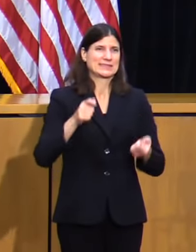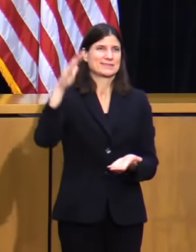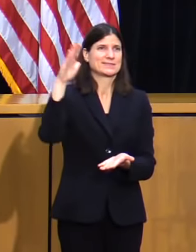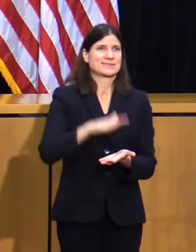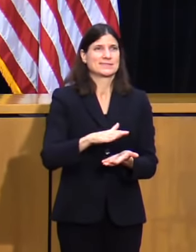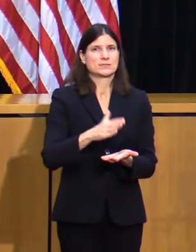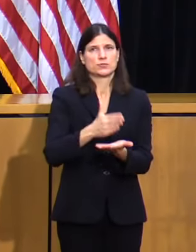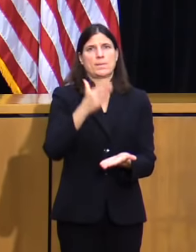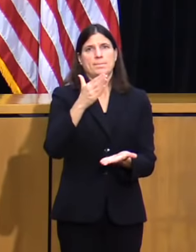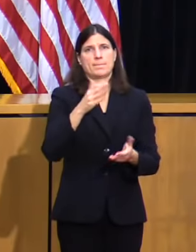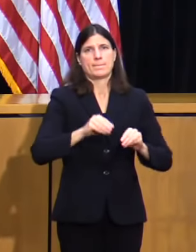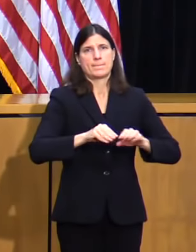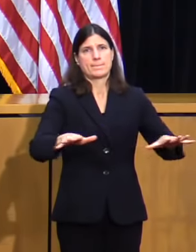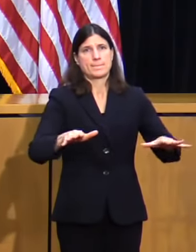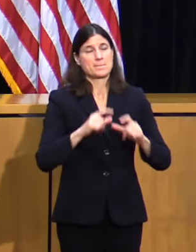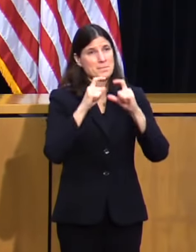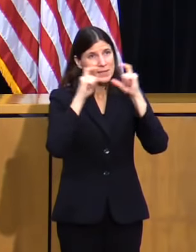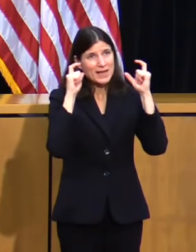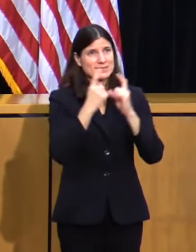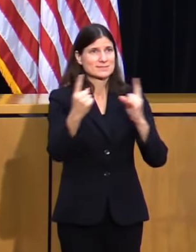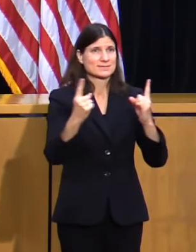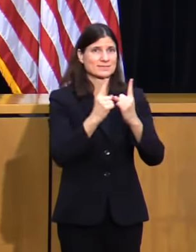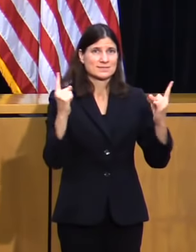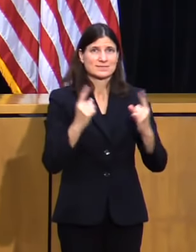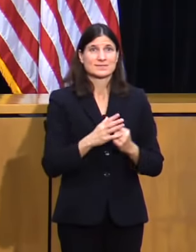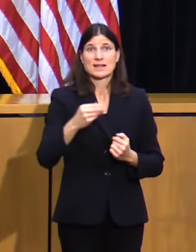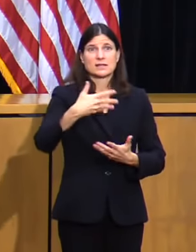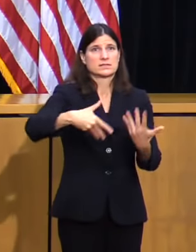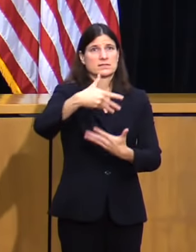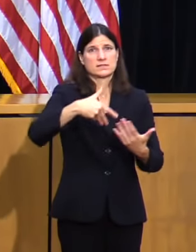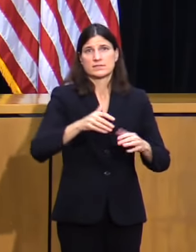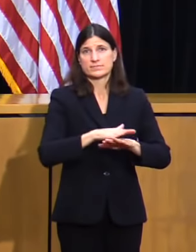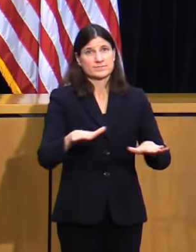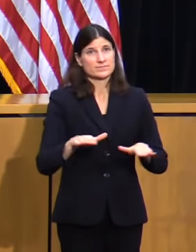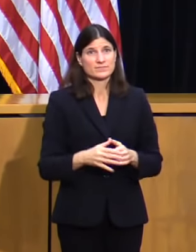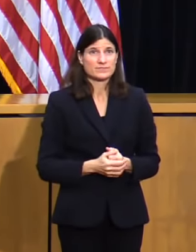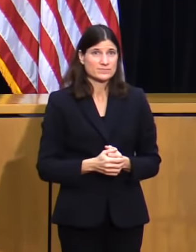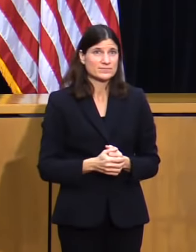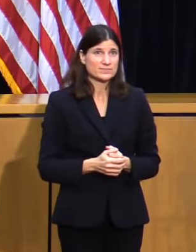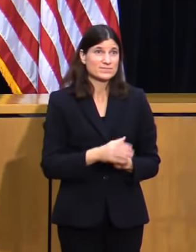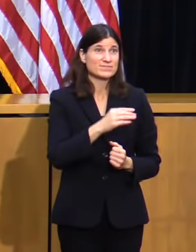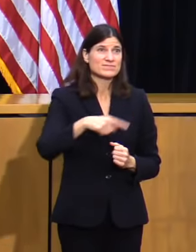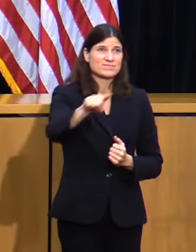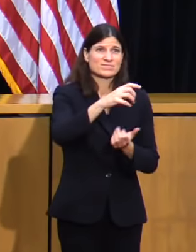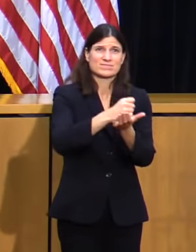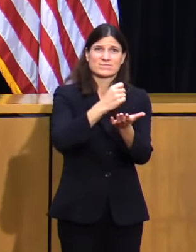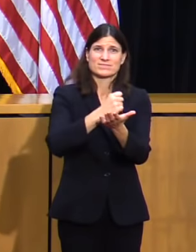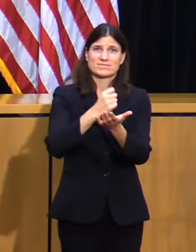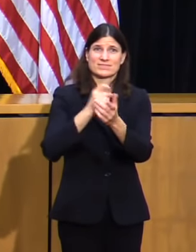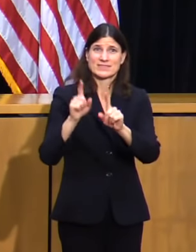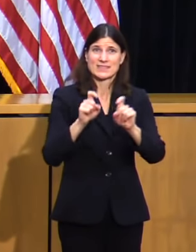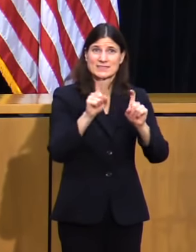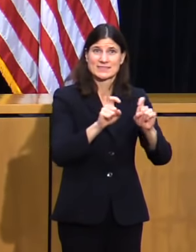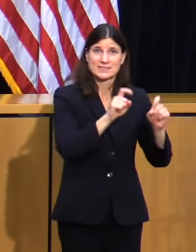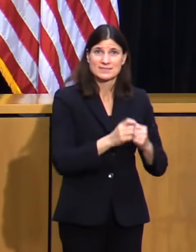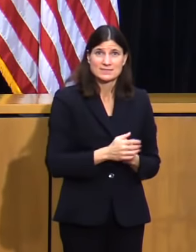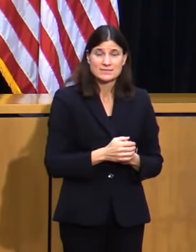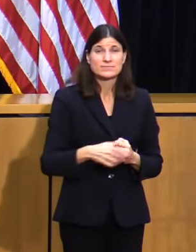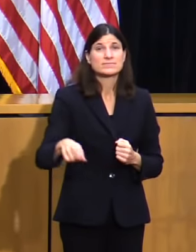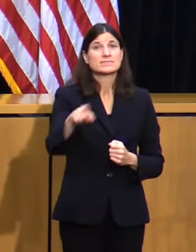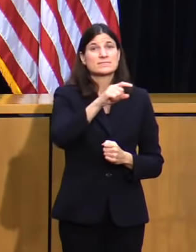We have a ton of testing capacity. We have a ton of tracing capacity. We have a ton of PPE. We've